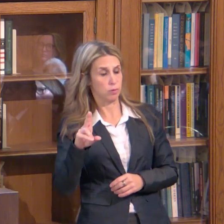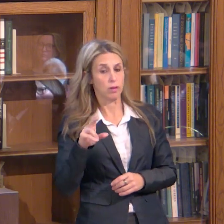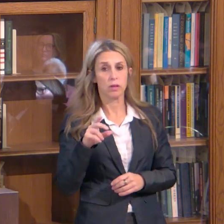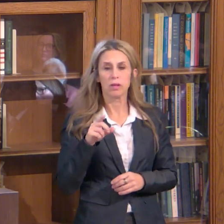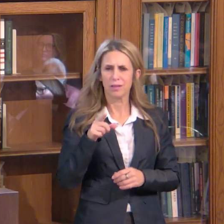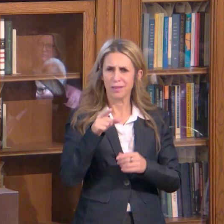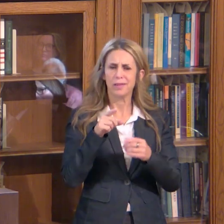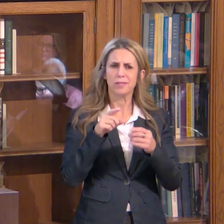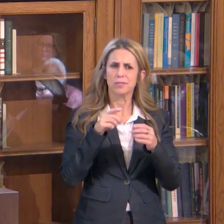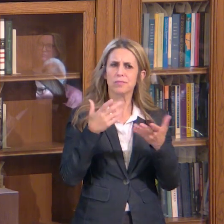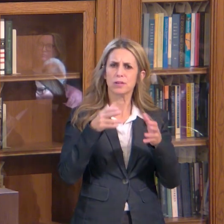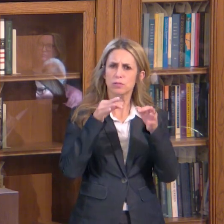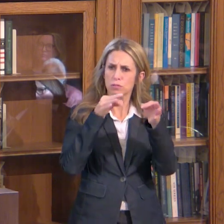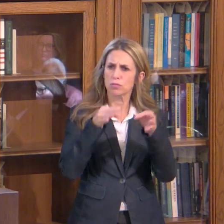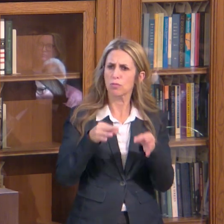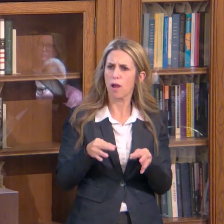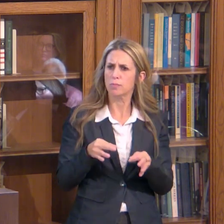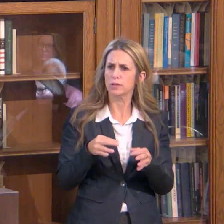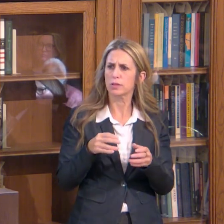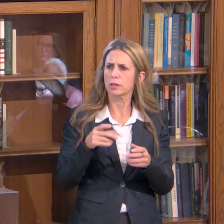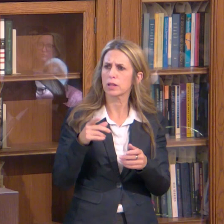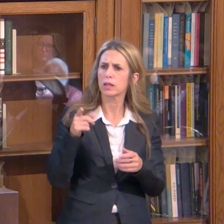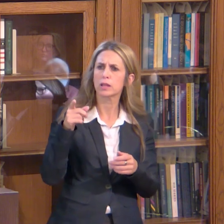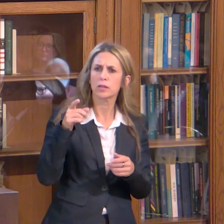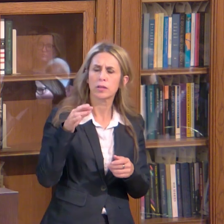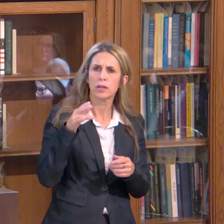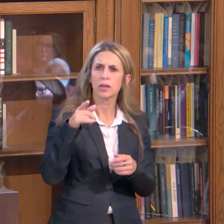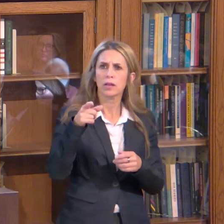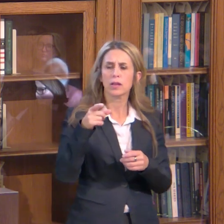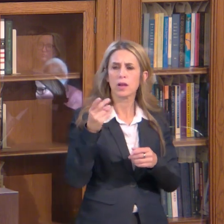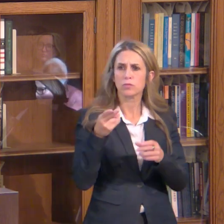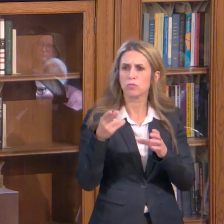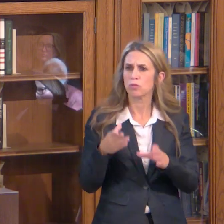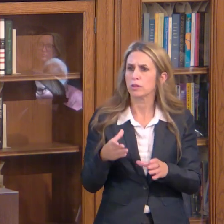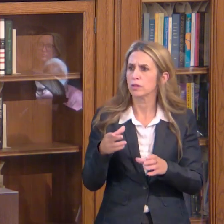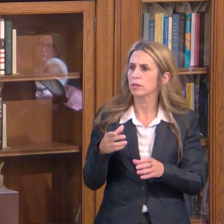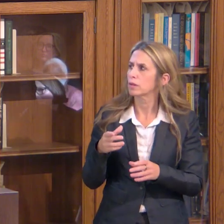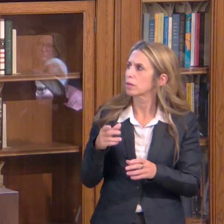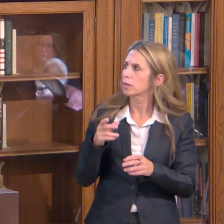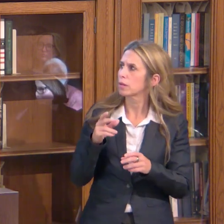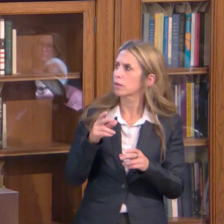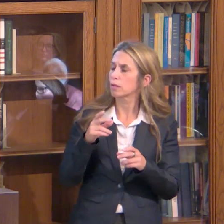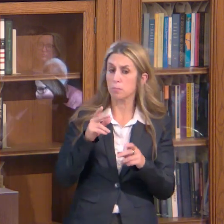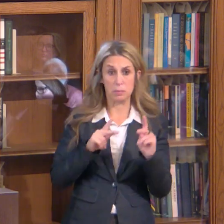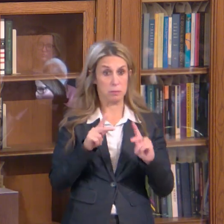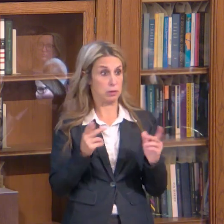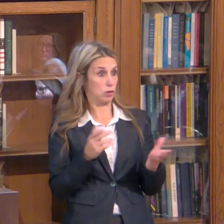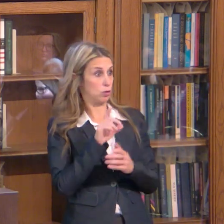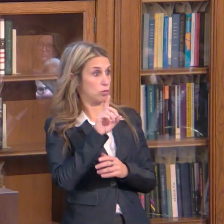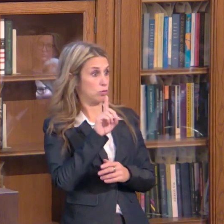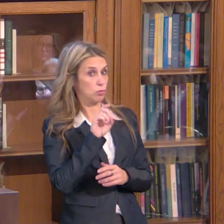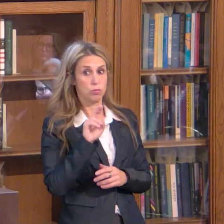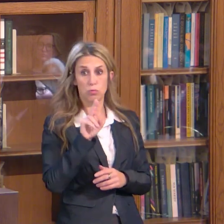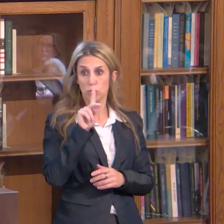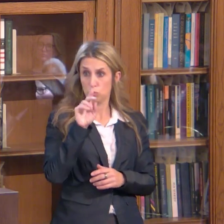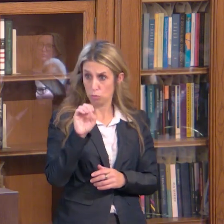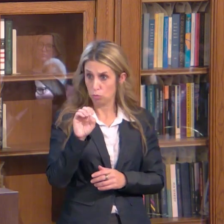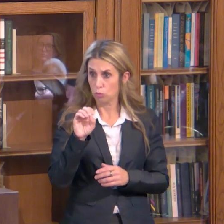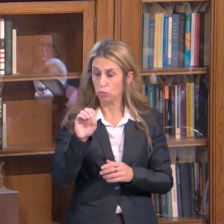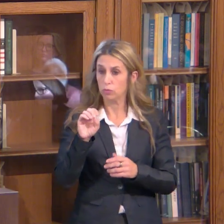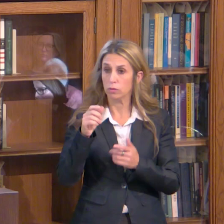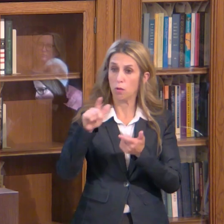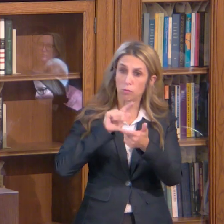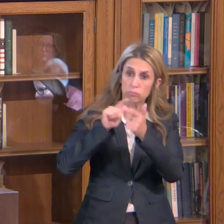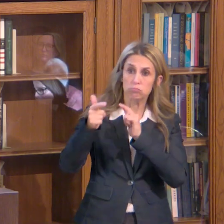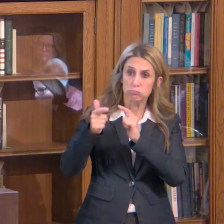and I think he described it in the stairway specifically with historians uh particular historian here at Duke uh and those conversations